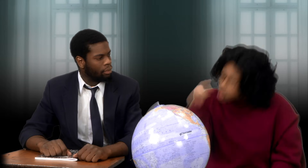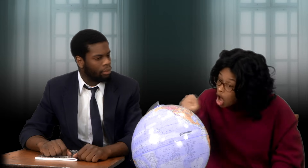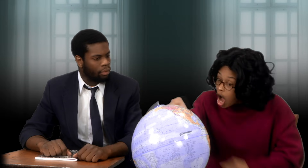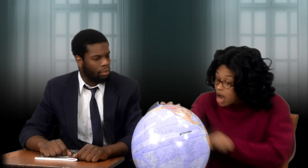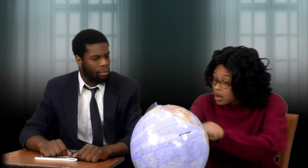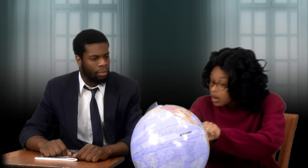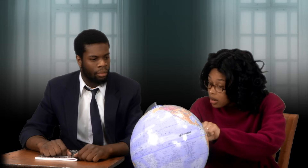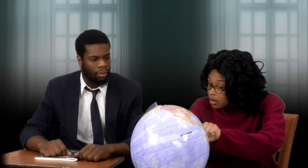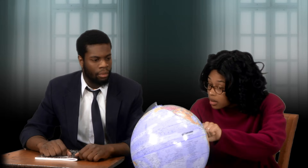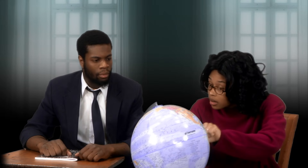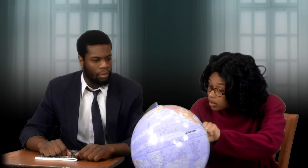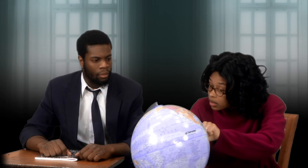Look.